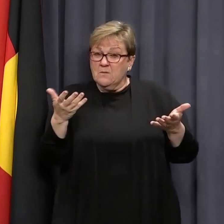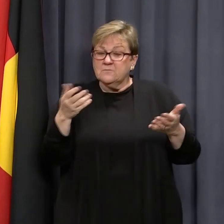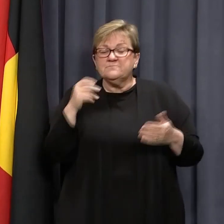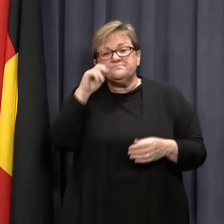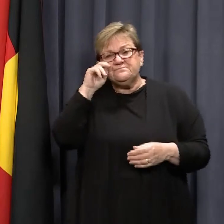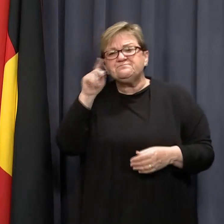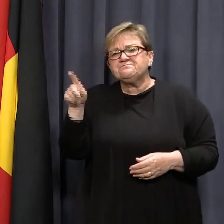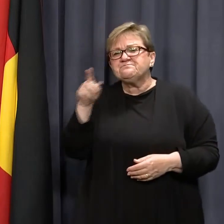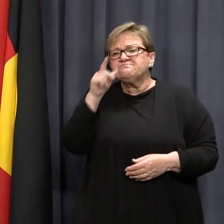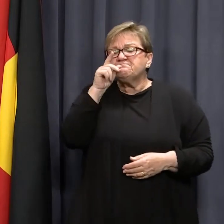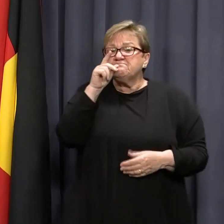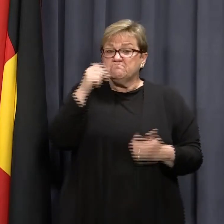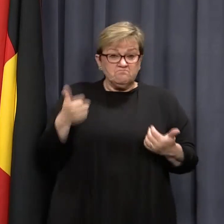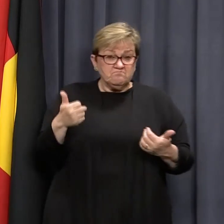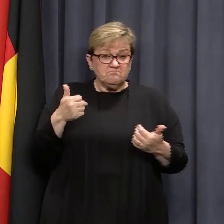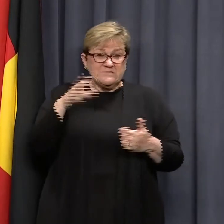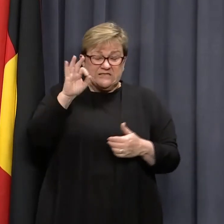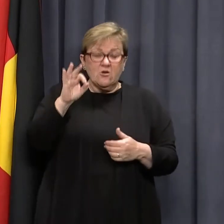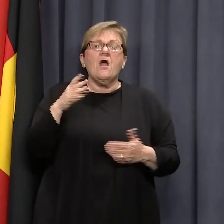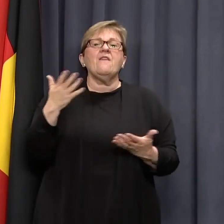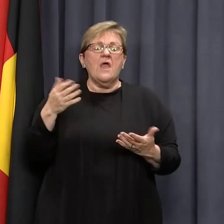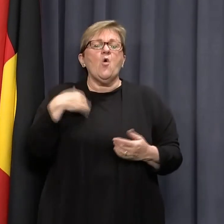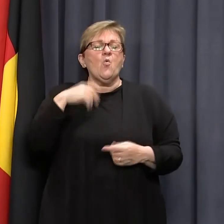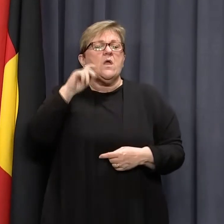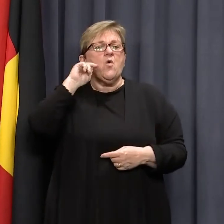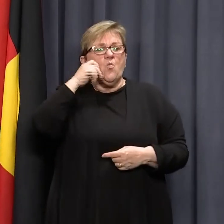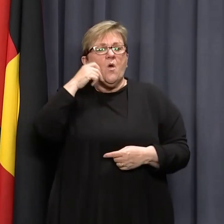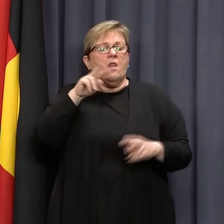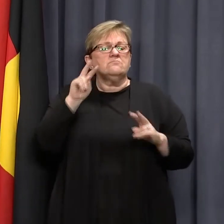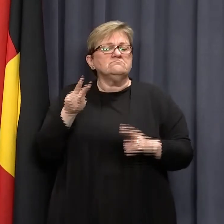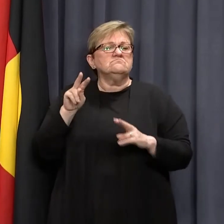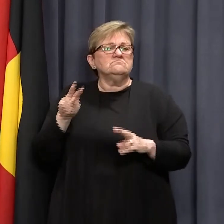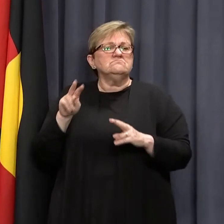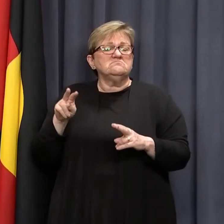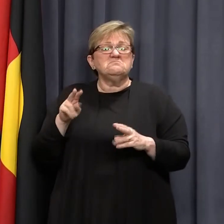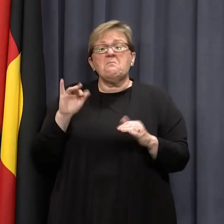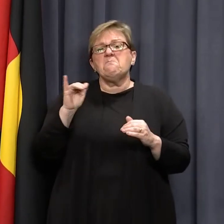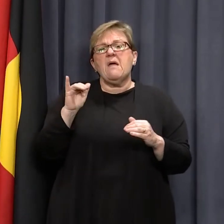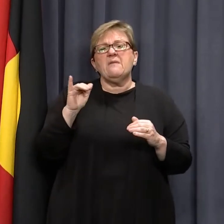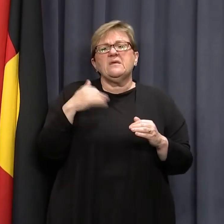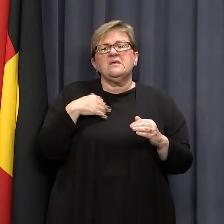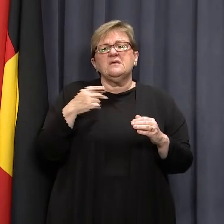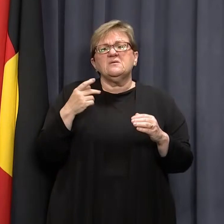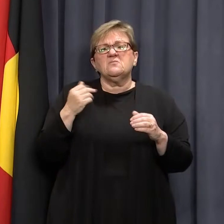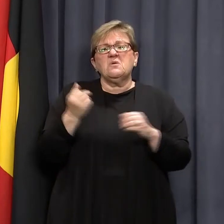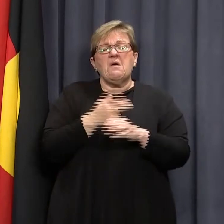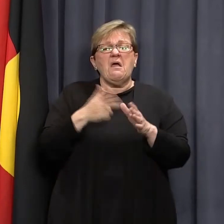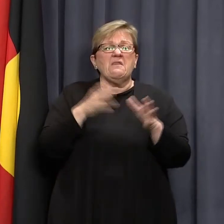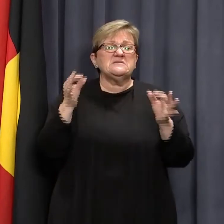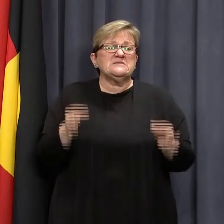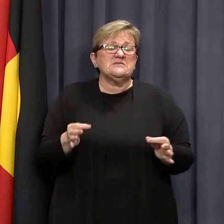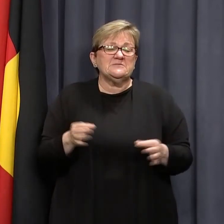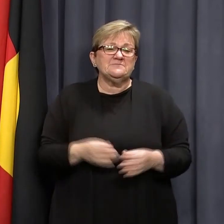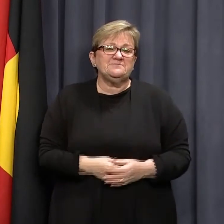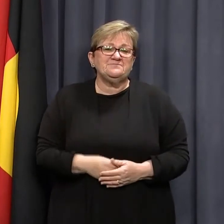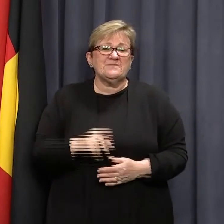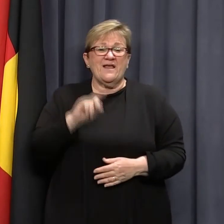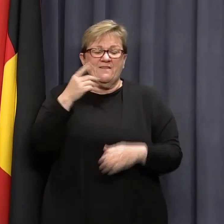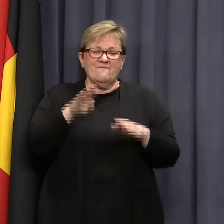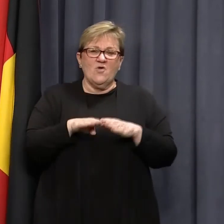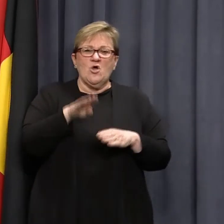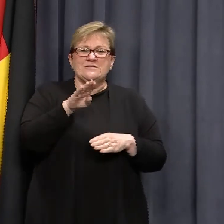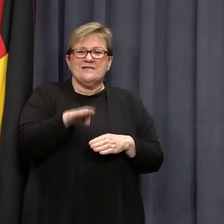they have got to that situation, then obviously we'll continue to review, and we'll make some further decisions. Now, the first step is